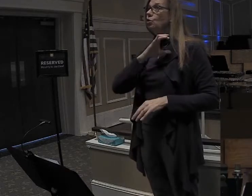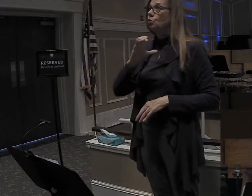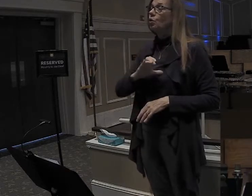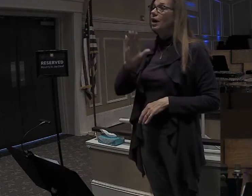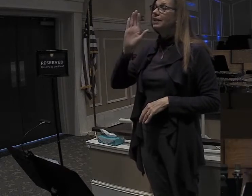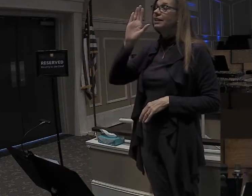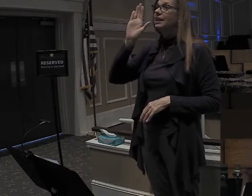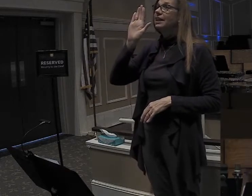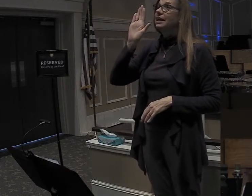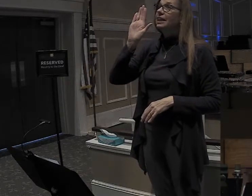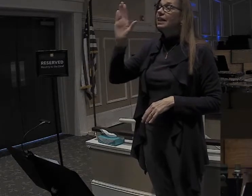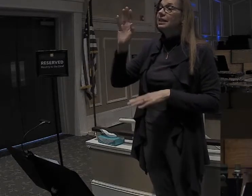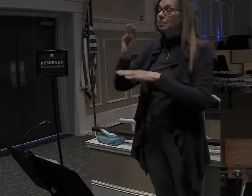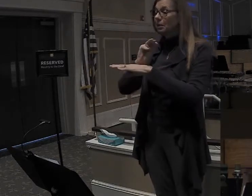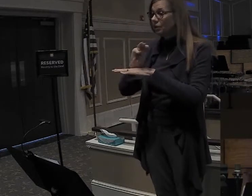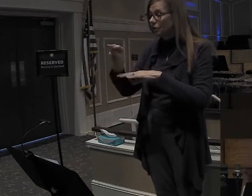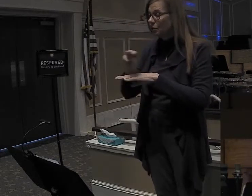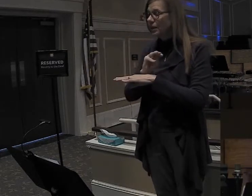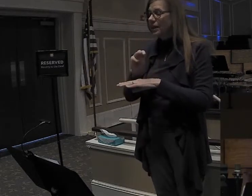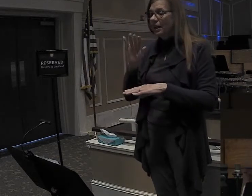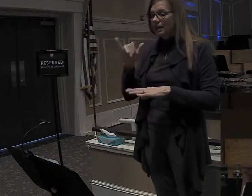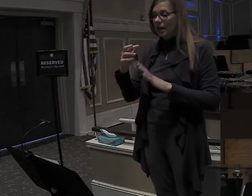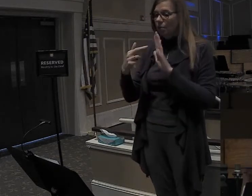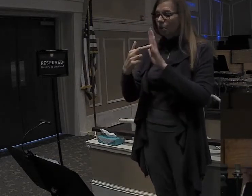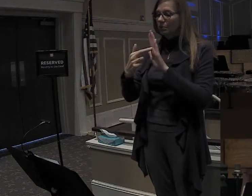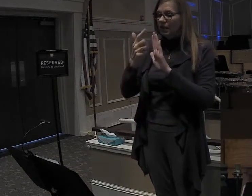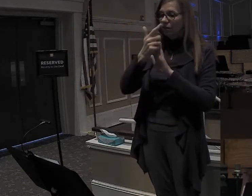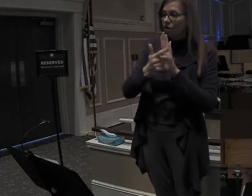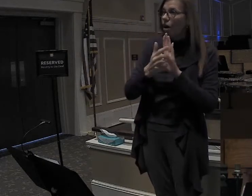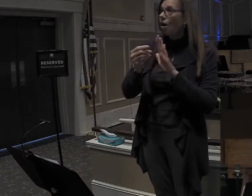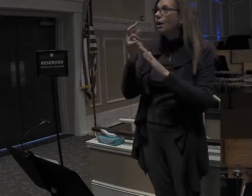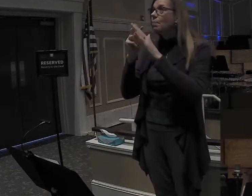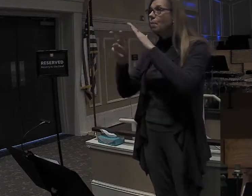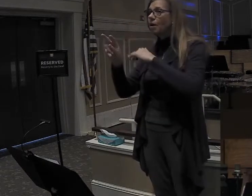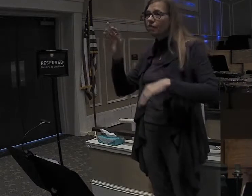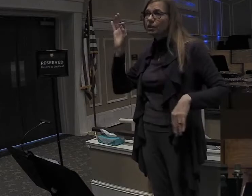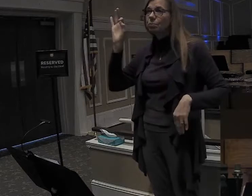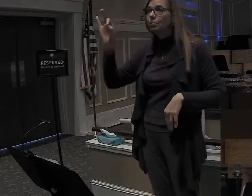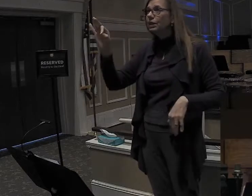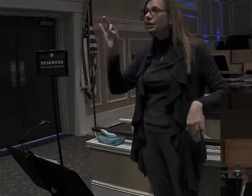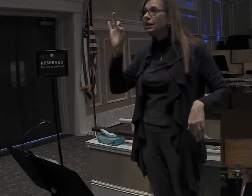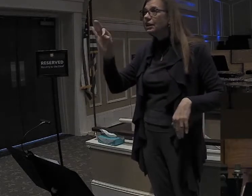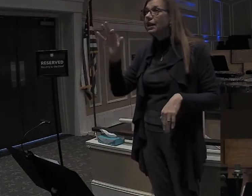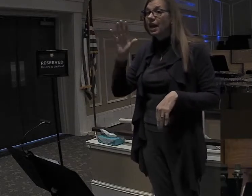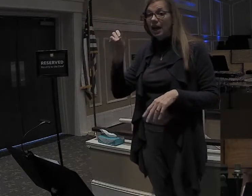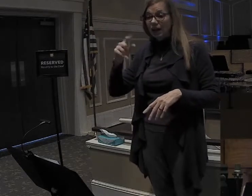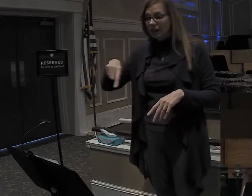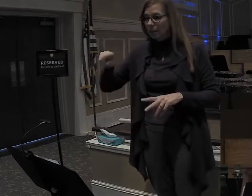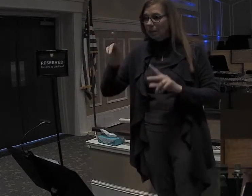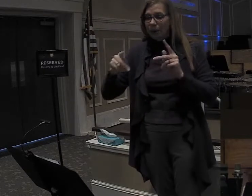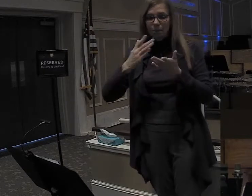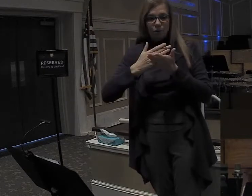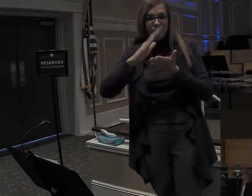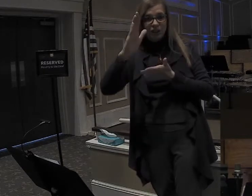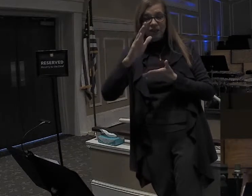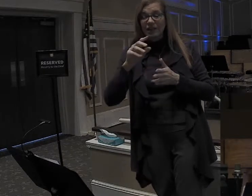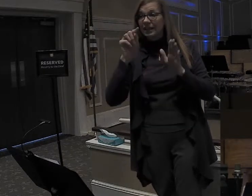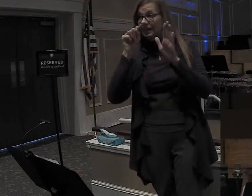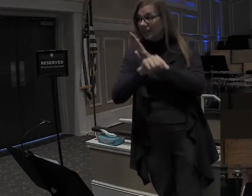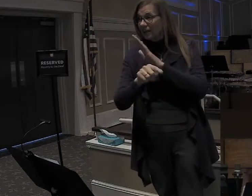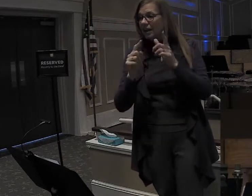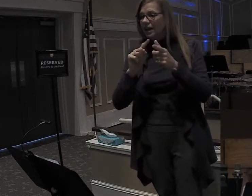as representatives of the law and the prophets, preaching to the people. They're rejected and they're killed. They're resurrected